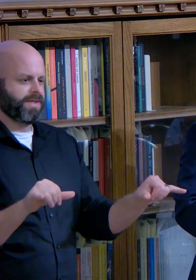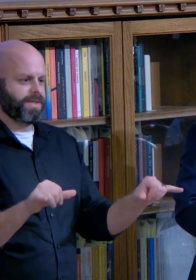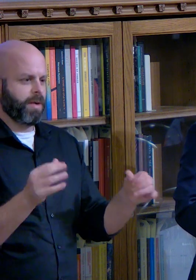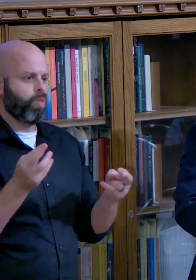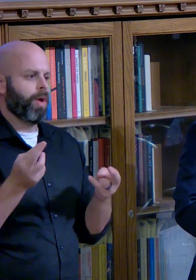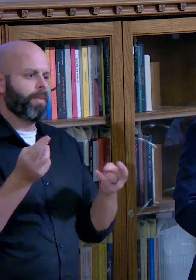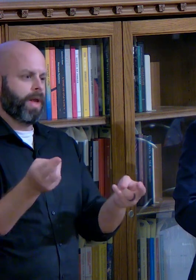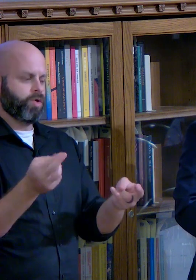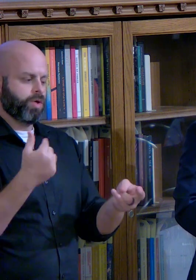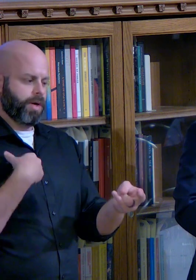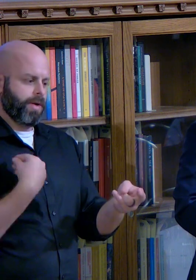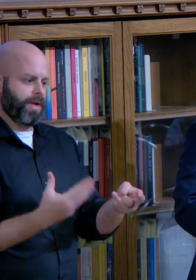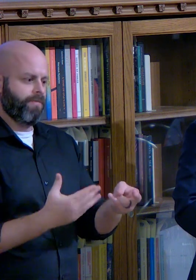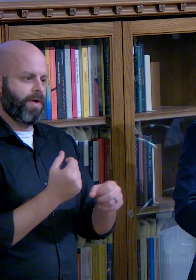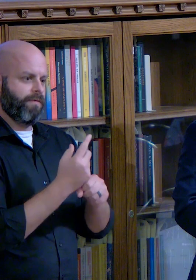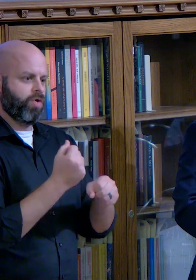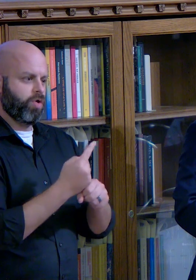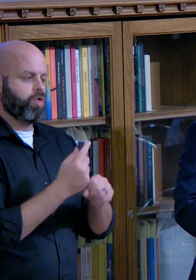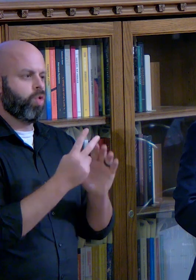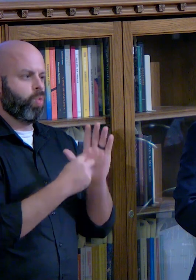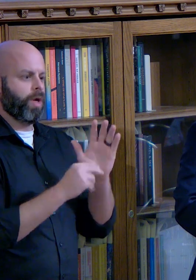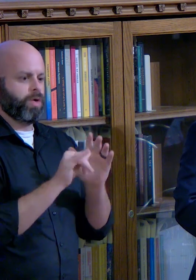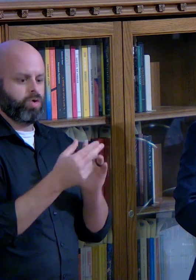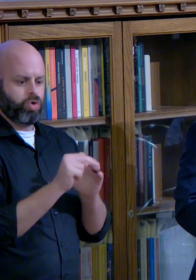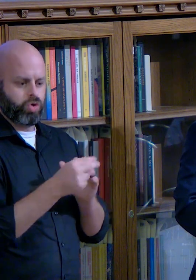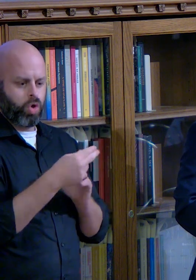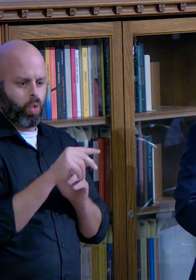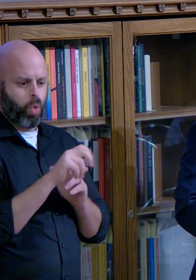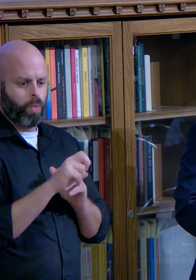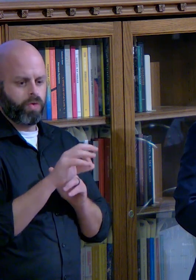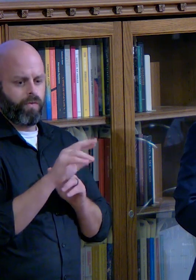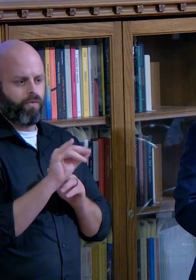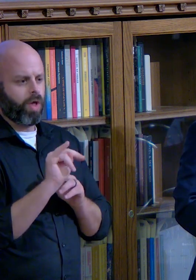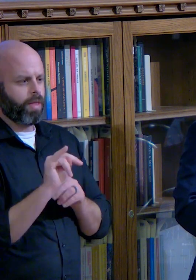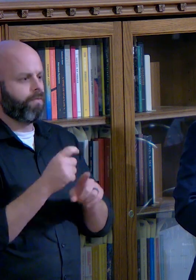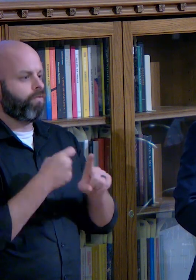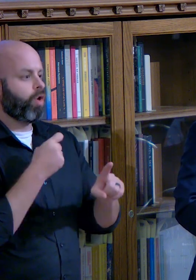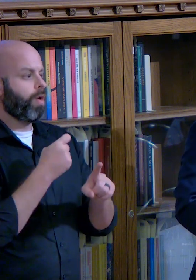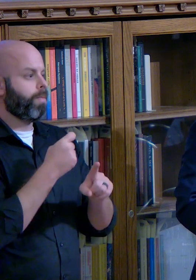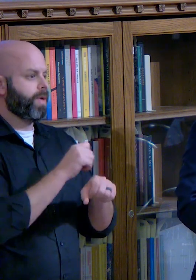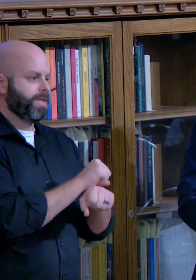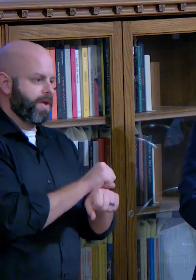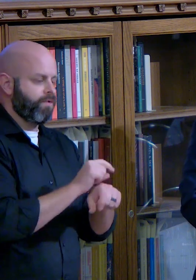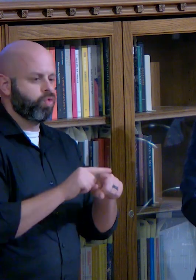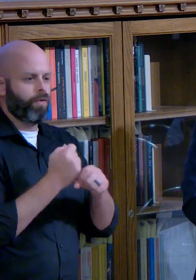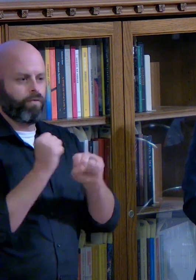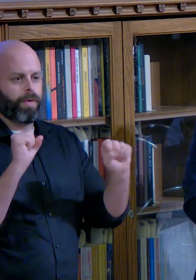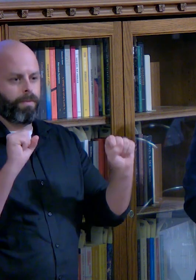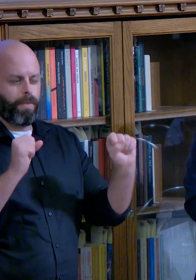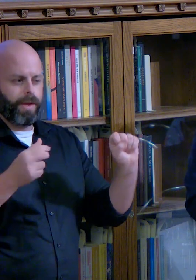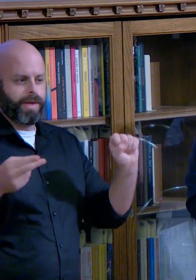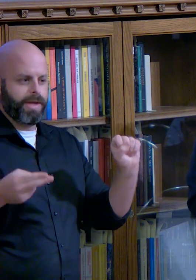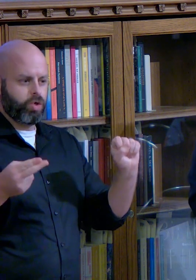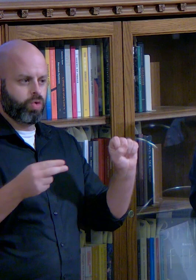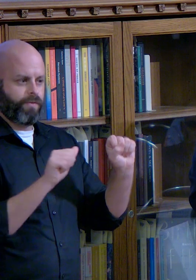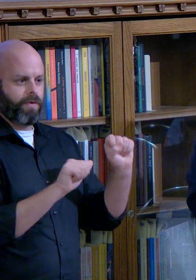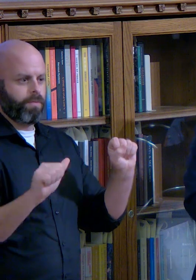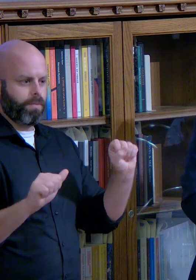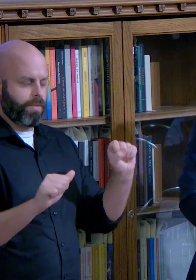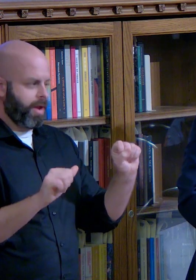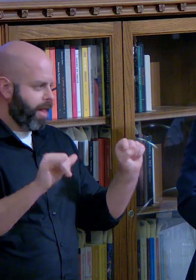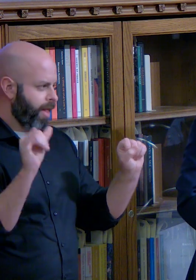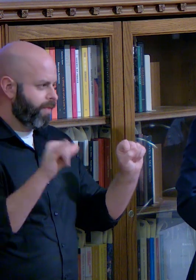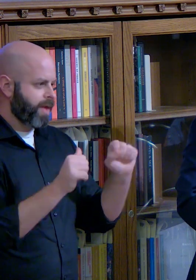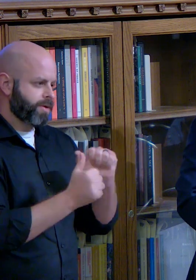you each year read John hopes Franklin From Slavery to Freedom a history of African-Americans it is the